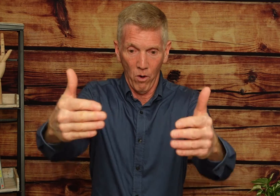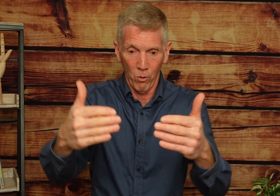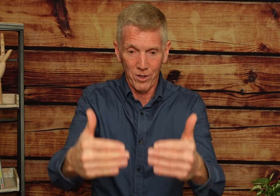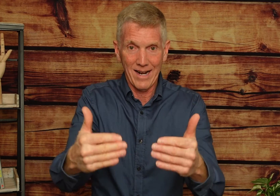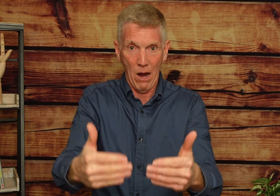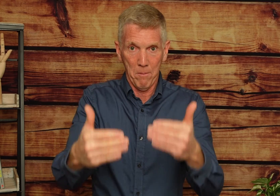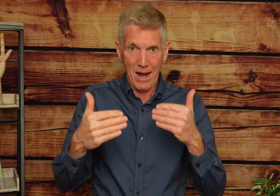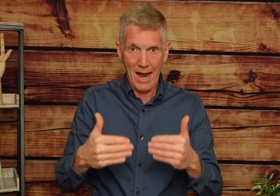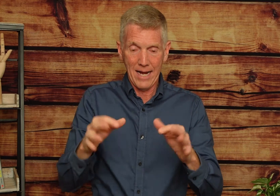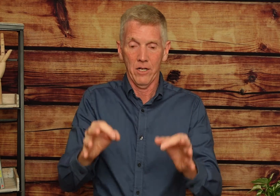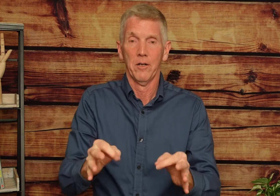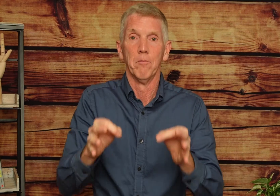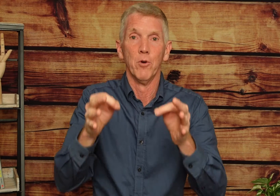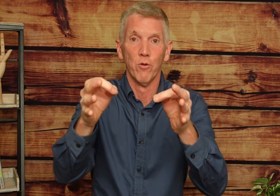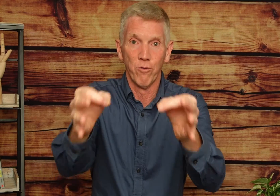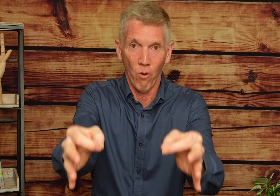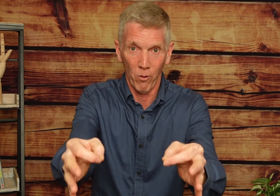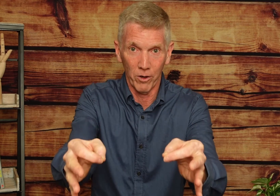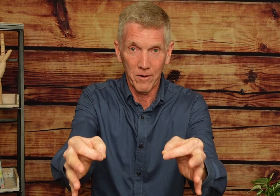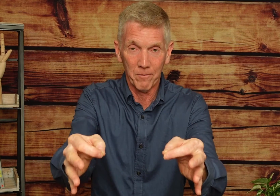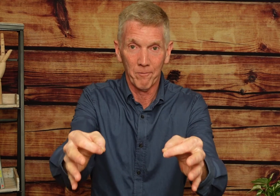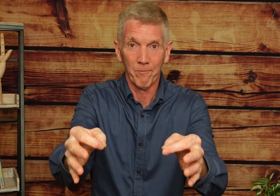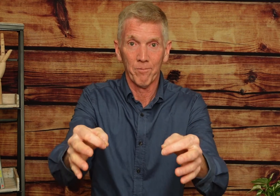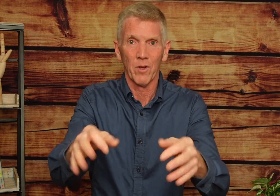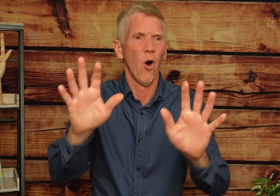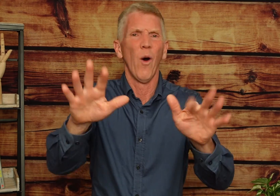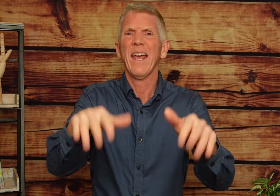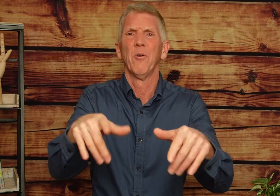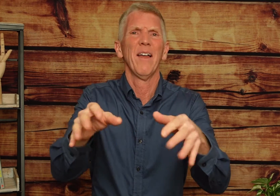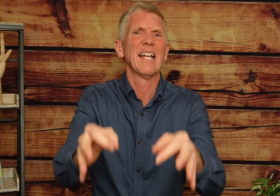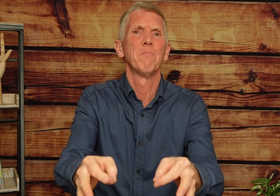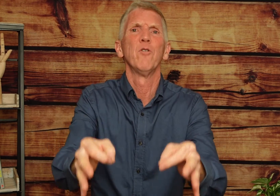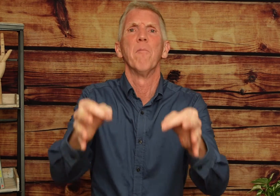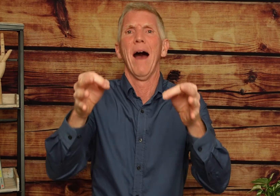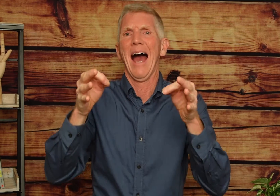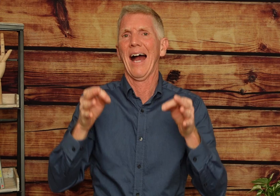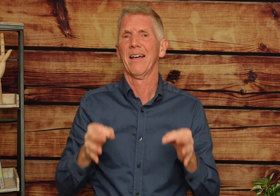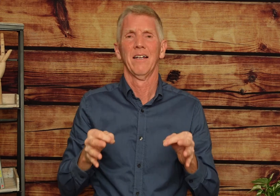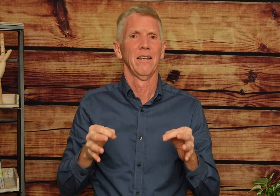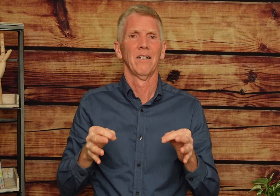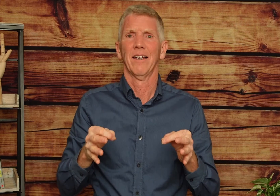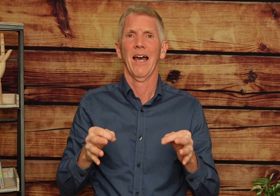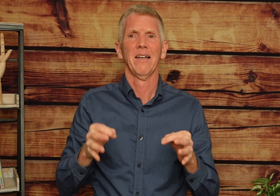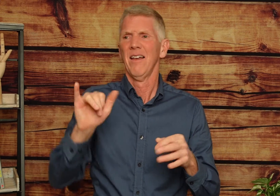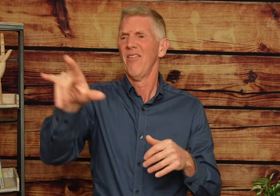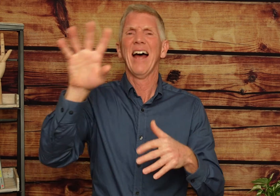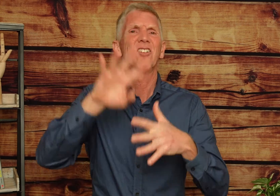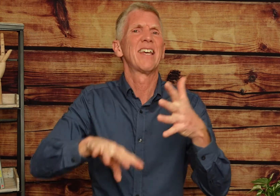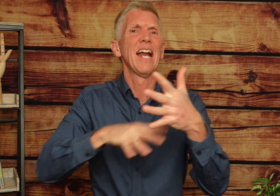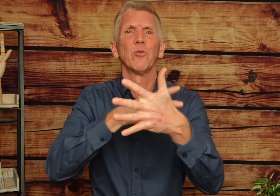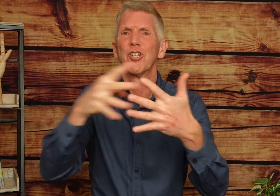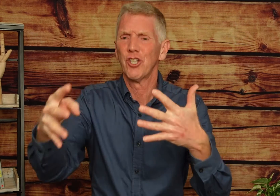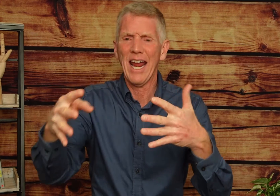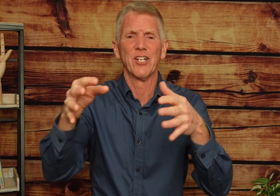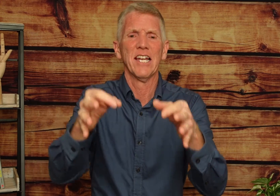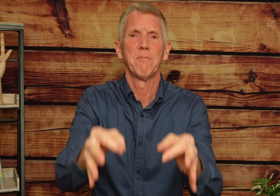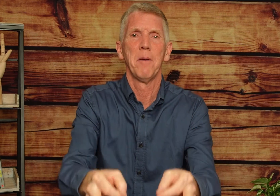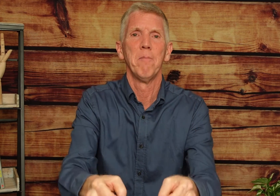forward, now, and behind. Move forward. Oh, hey, you know what? That's moved back. Okay? That schedule's changed. It's been